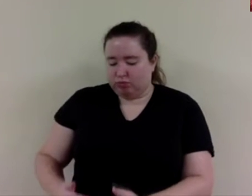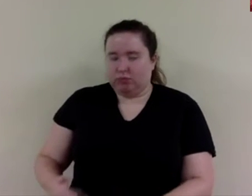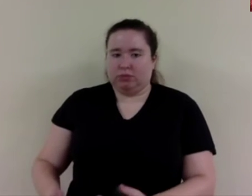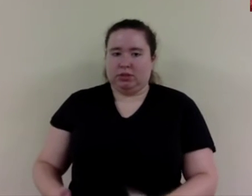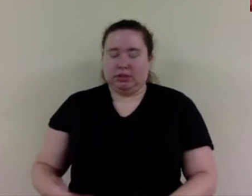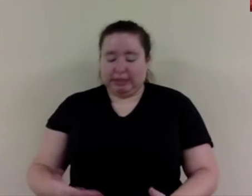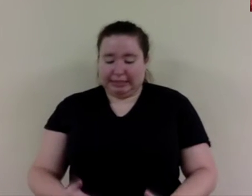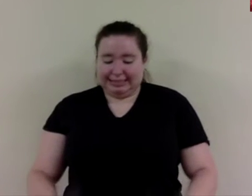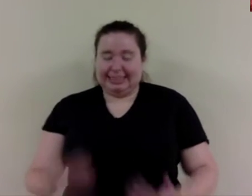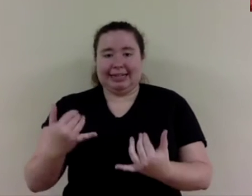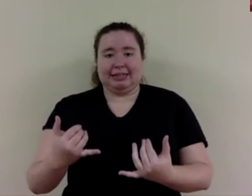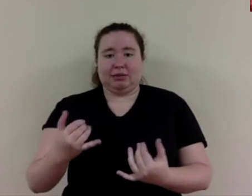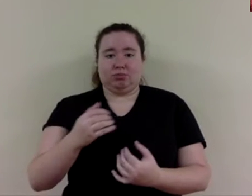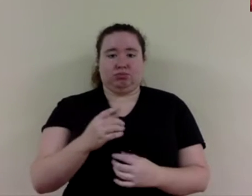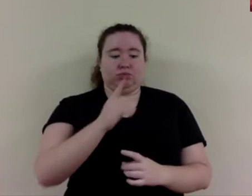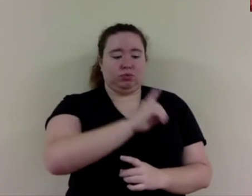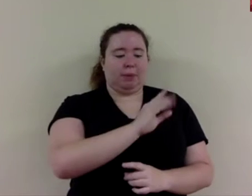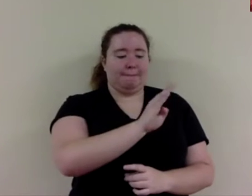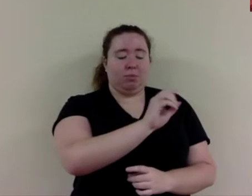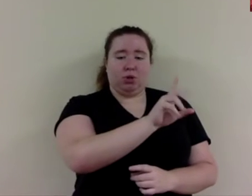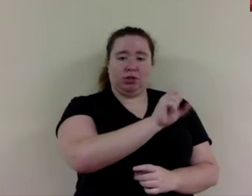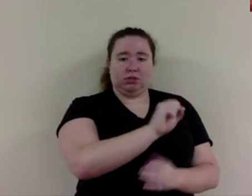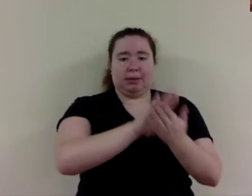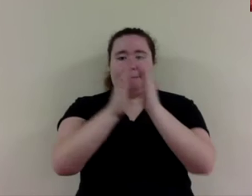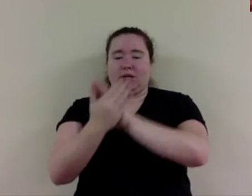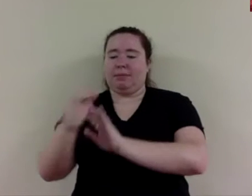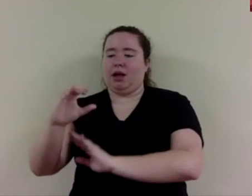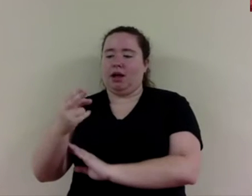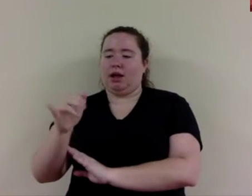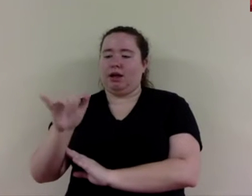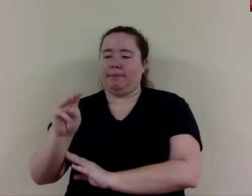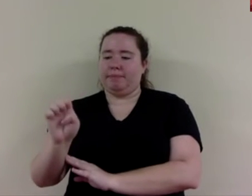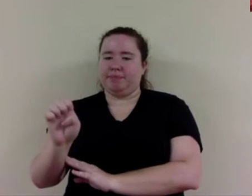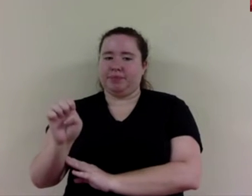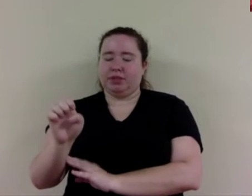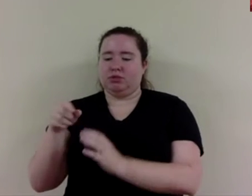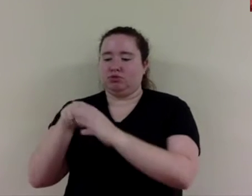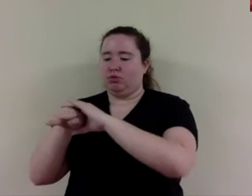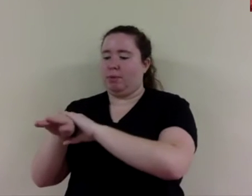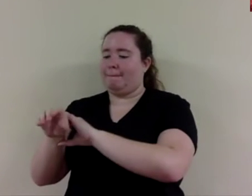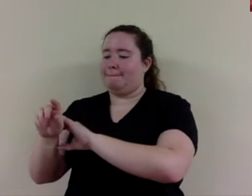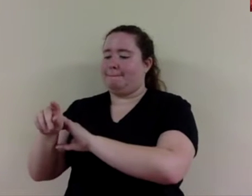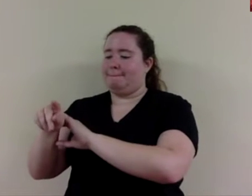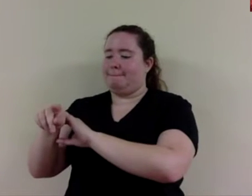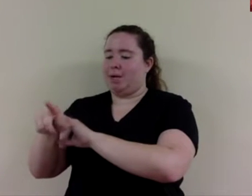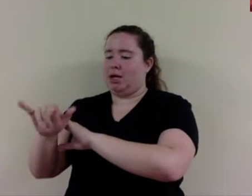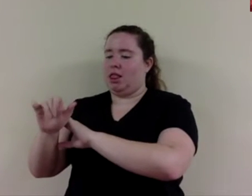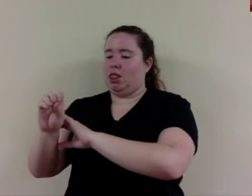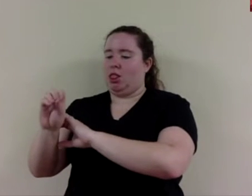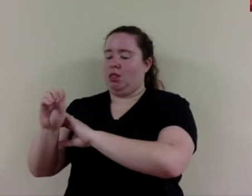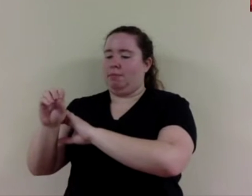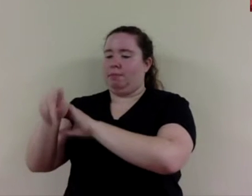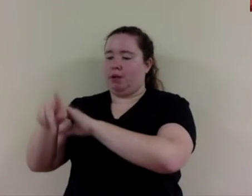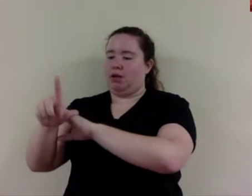point, chyme, will enter your small intestine through a ring of smooth muscle known as the pyloric sphincter. The digestive